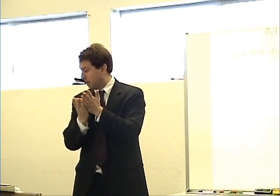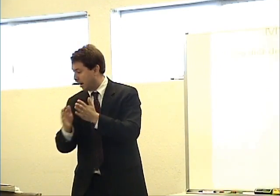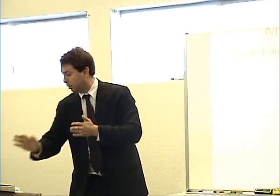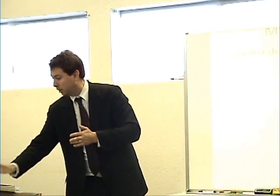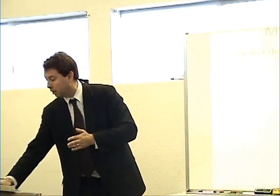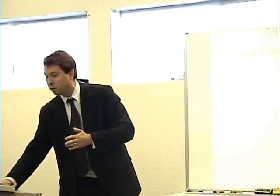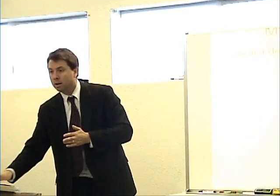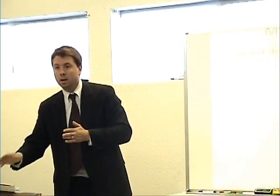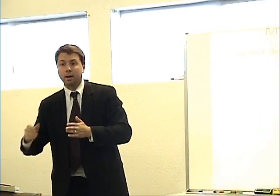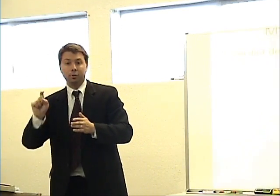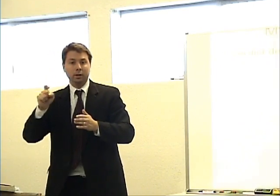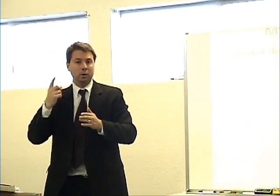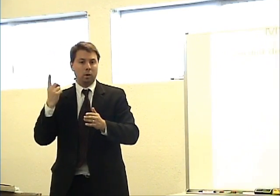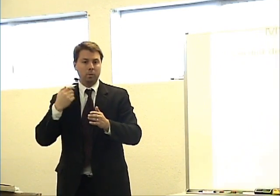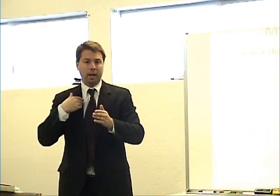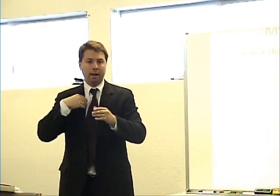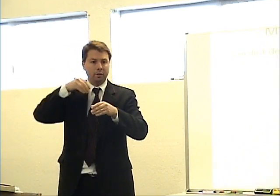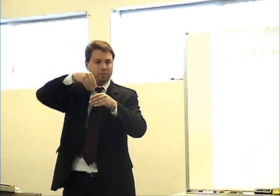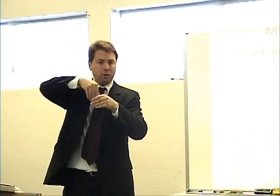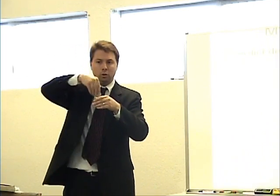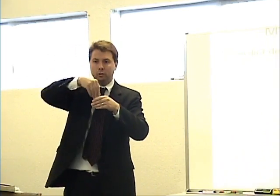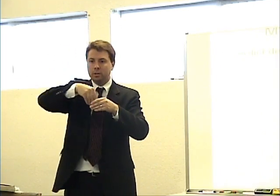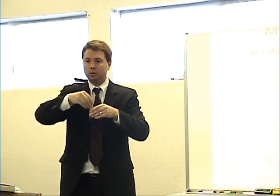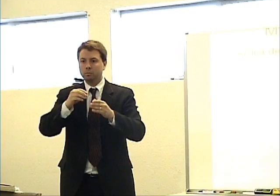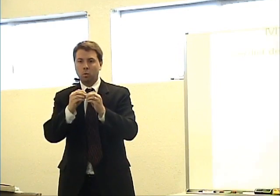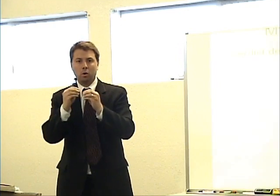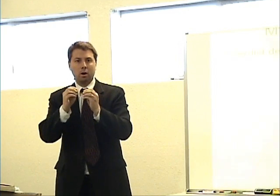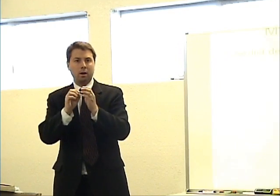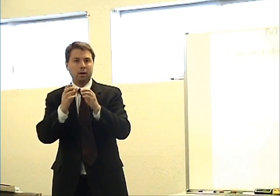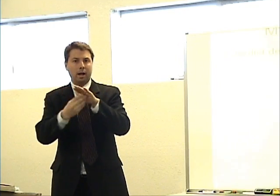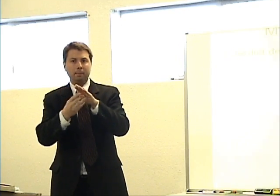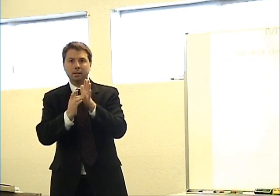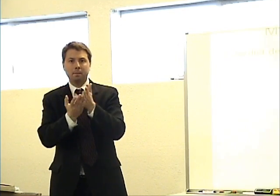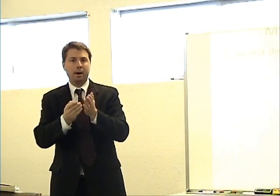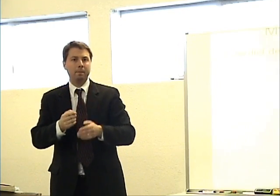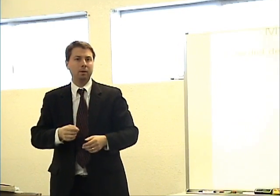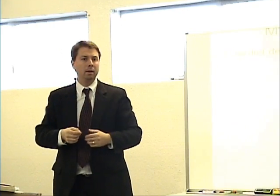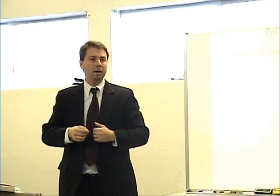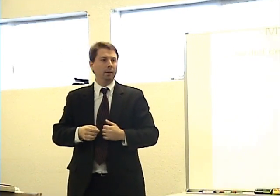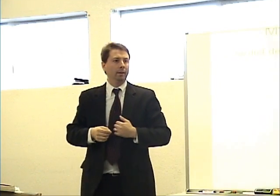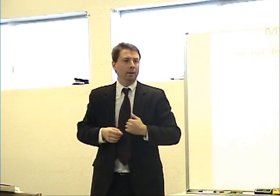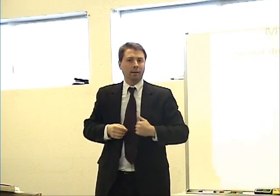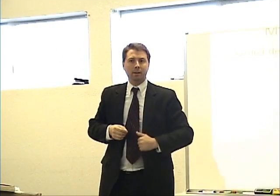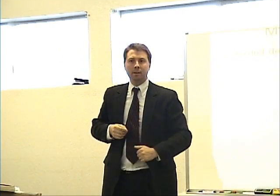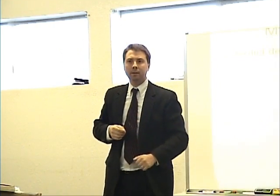Bible here, if you need one, we have in the pews, there's more copies of the Bible.